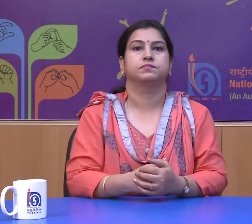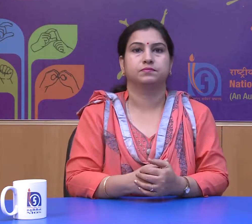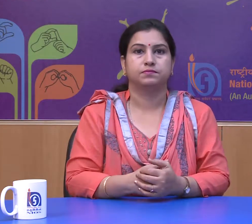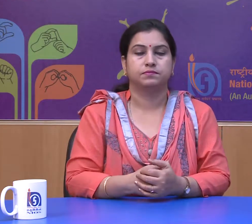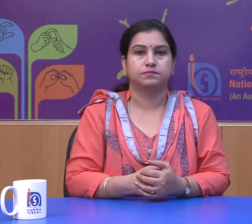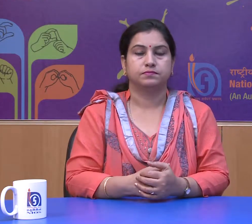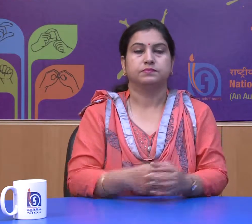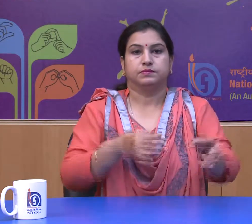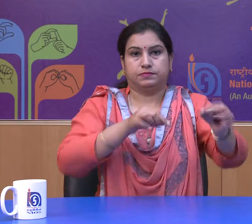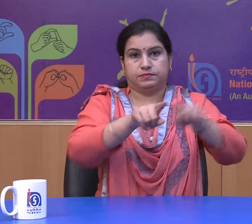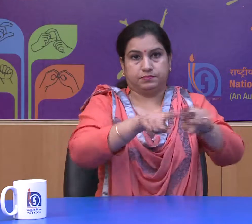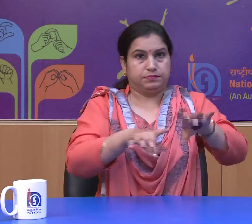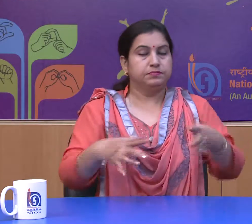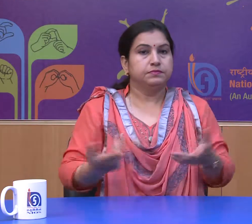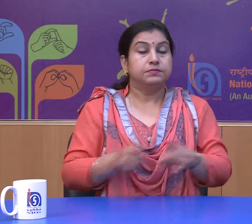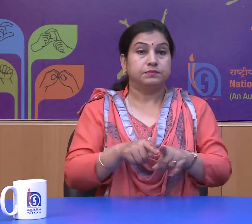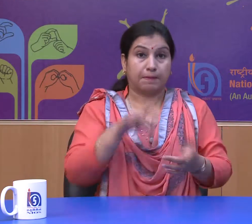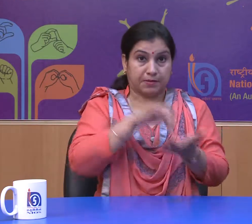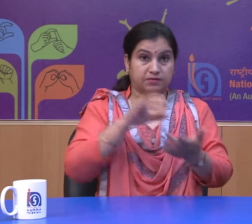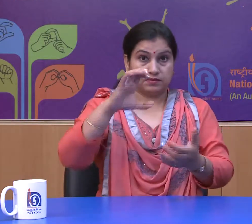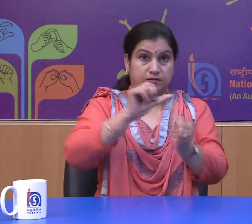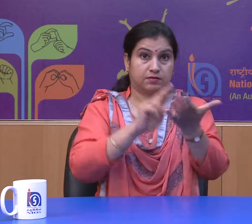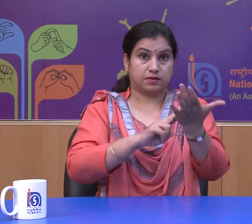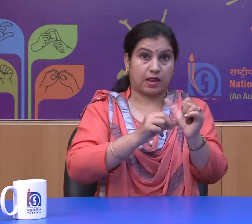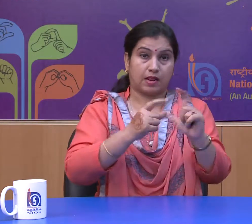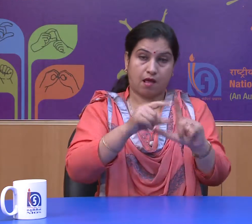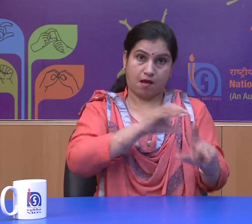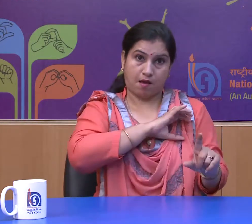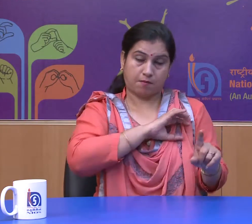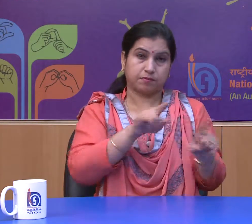For example, in Canada and America.